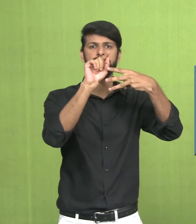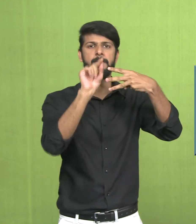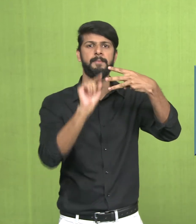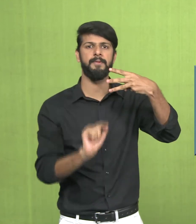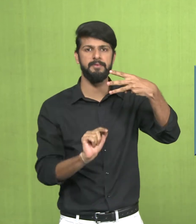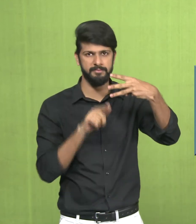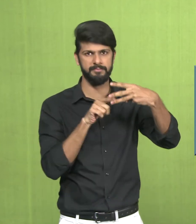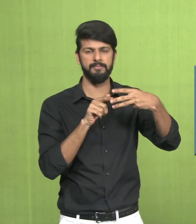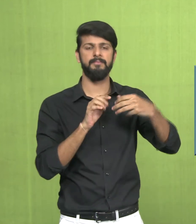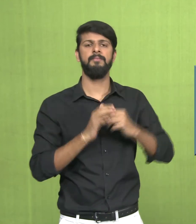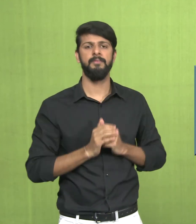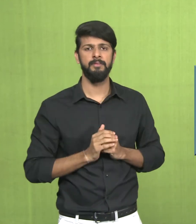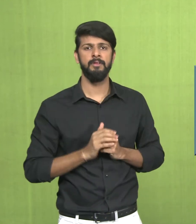detail the 3 sculptures.